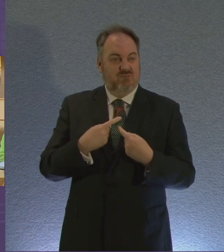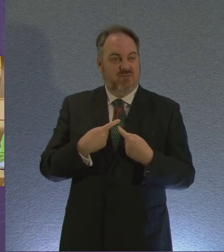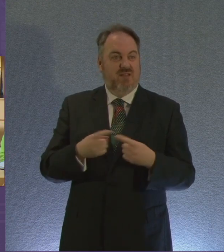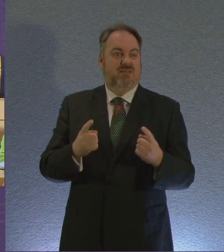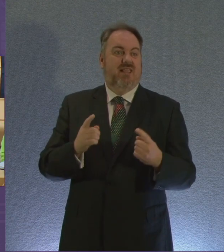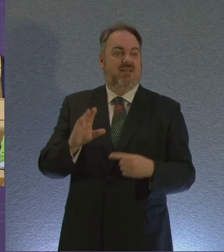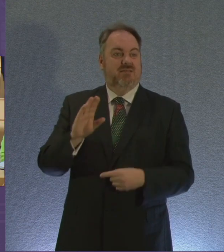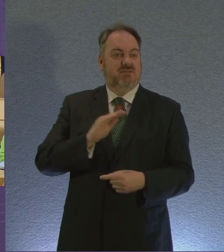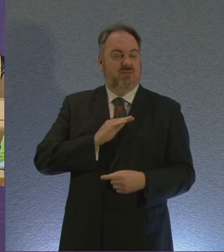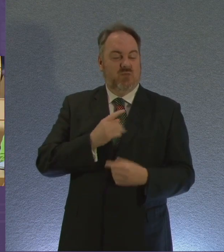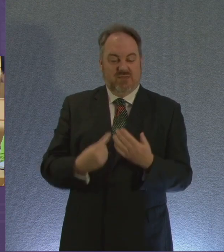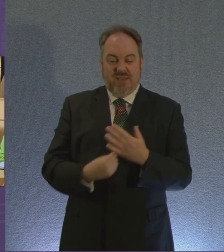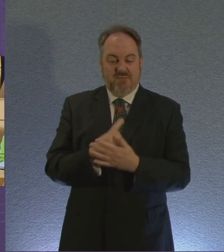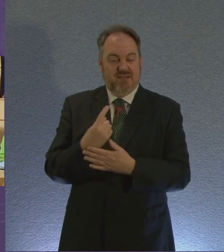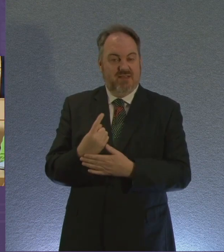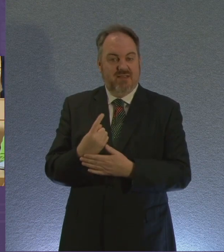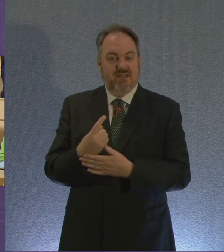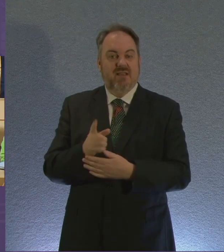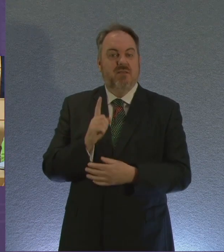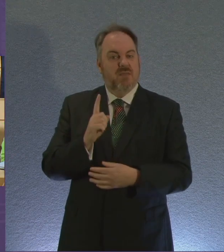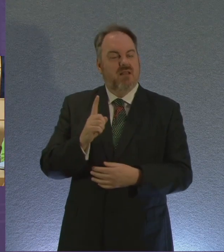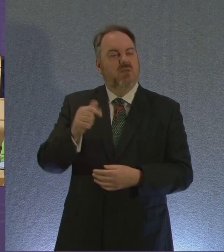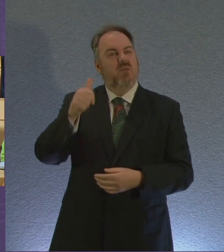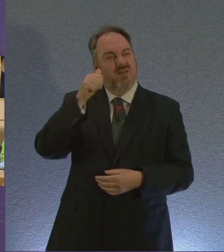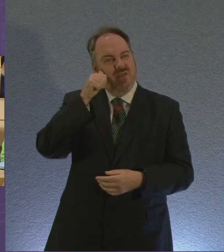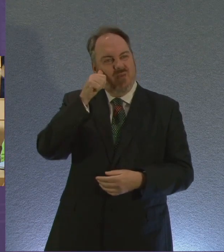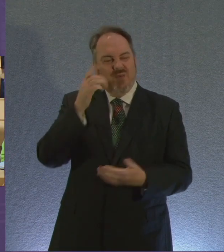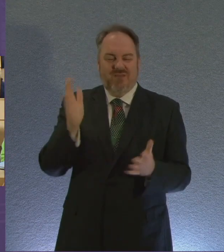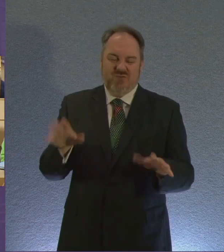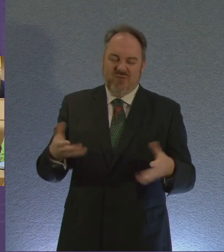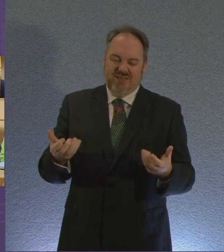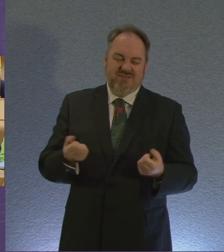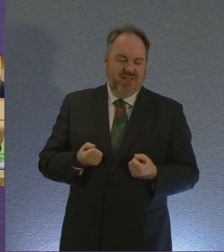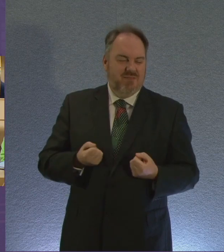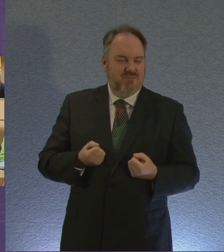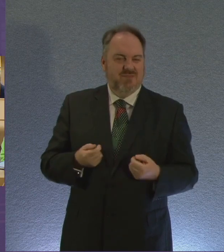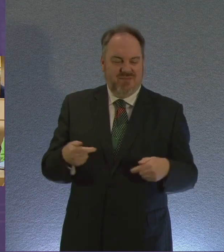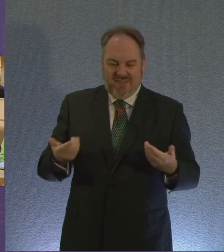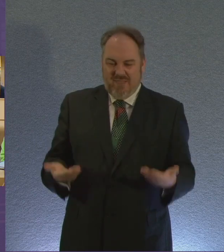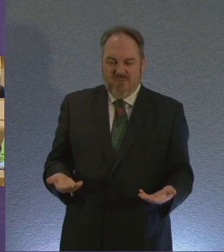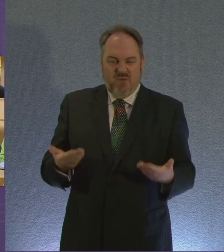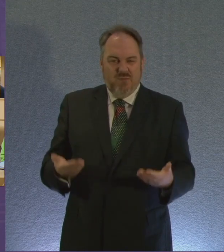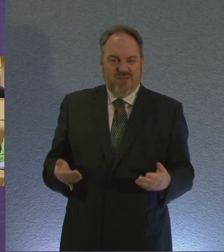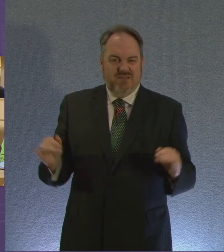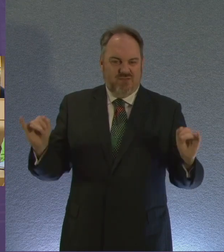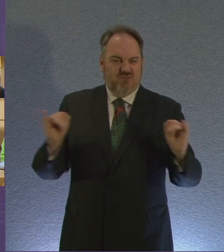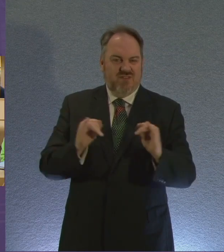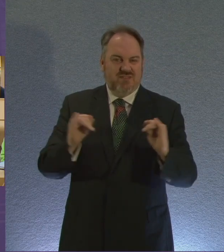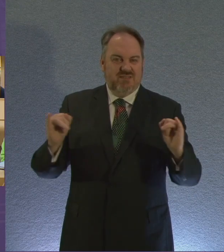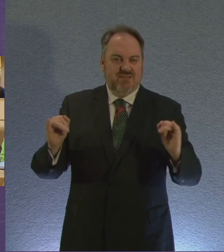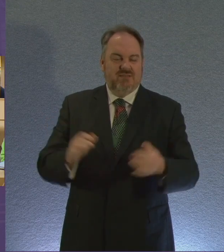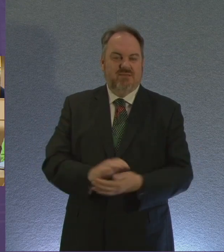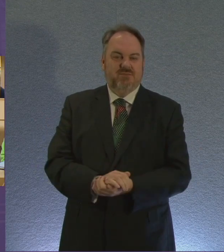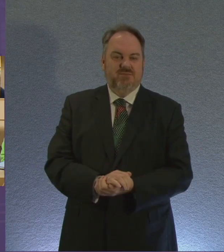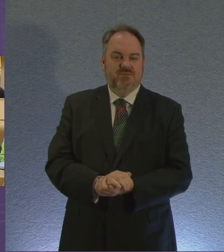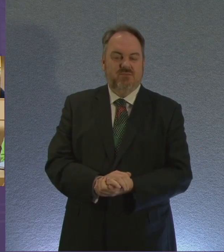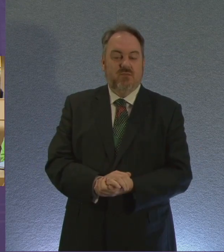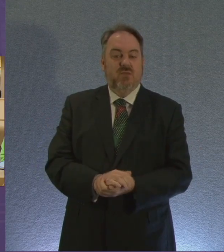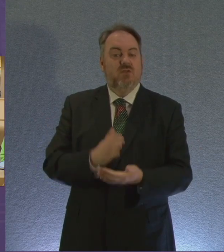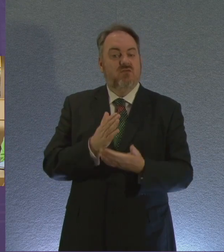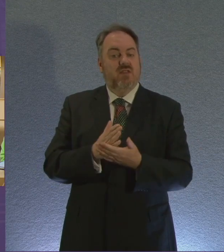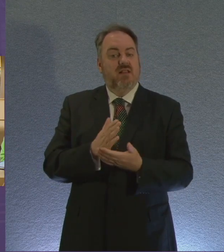be disappointed, I know they will absolutely accept the reason for it, though. Given that the Scottish